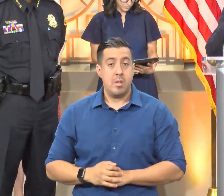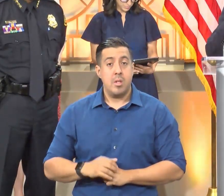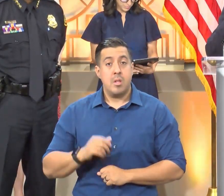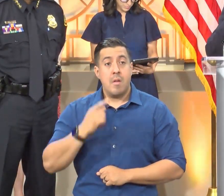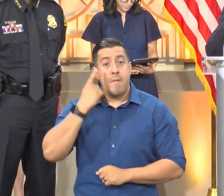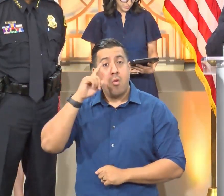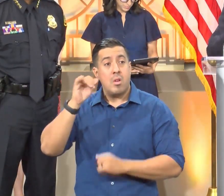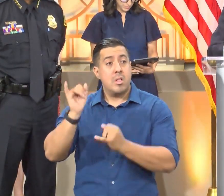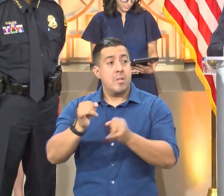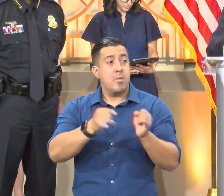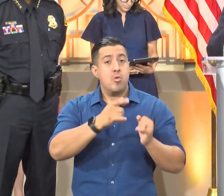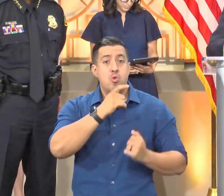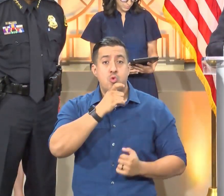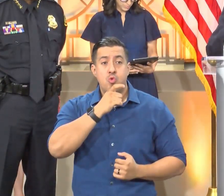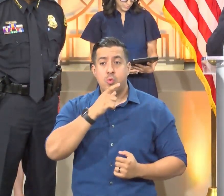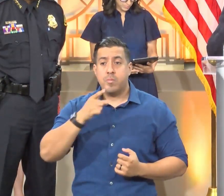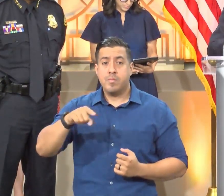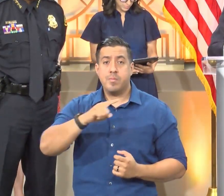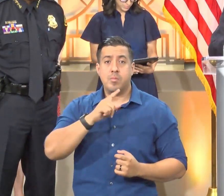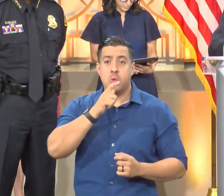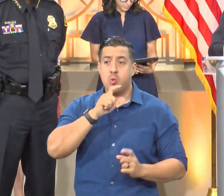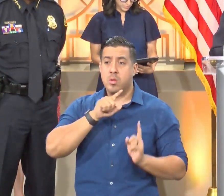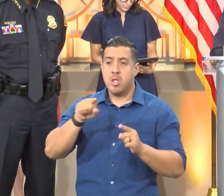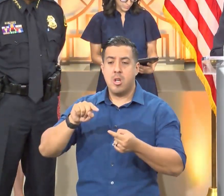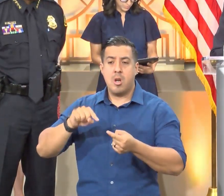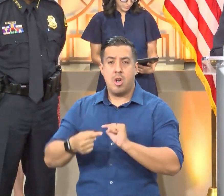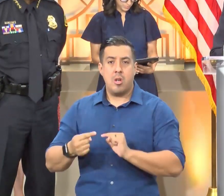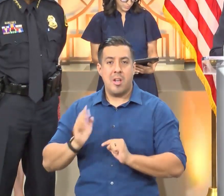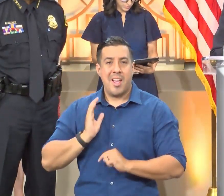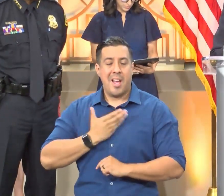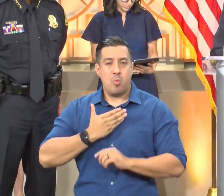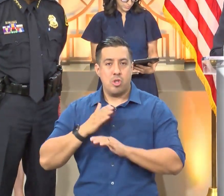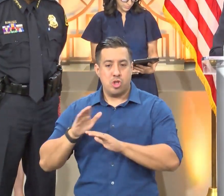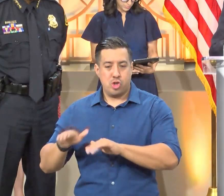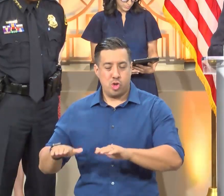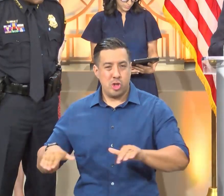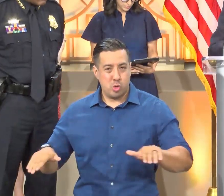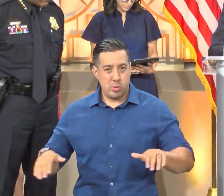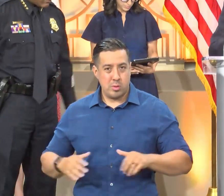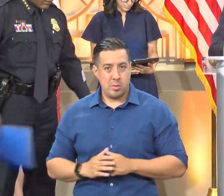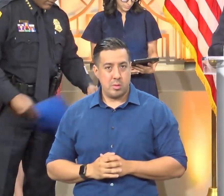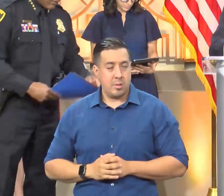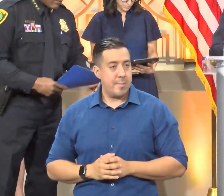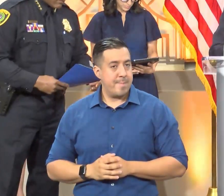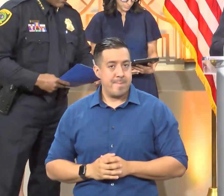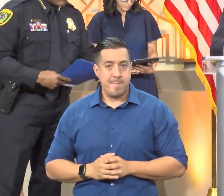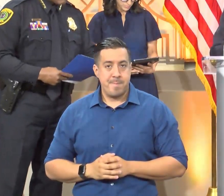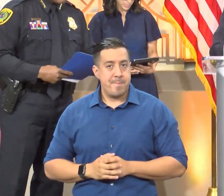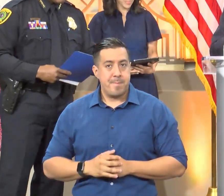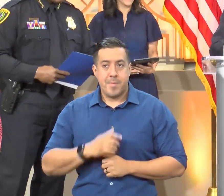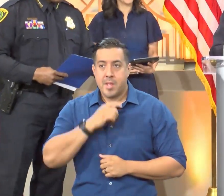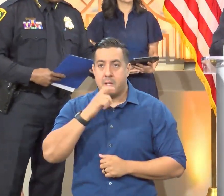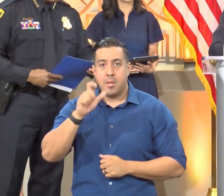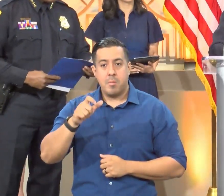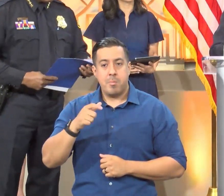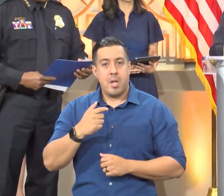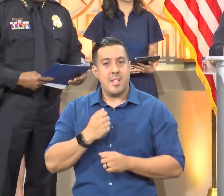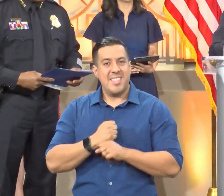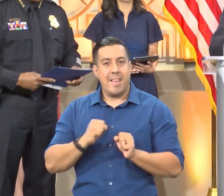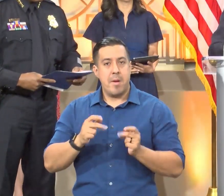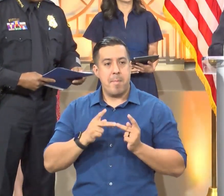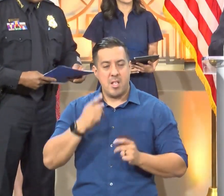individuals who are harming our children, okay? There should be no safe